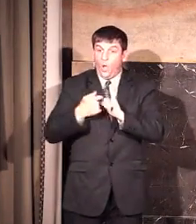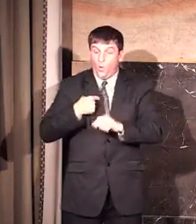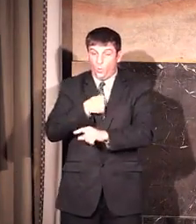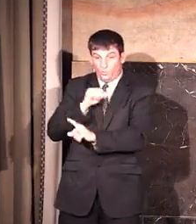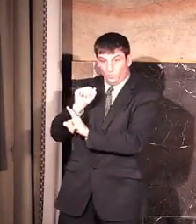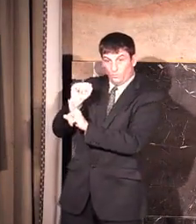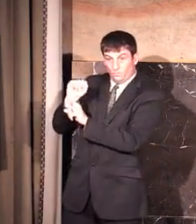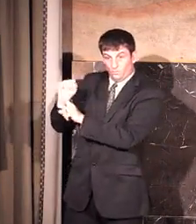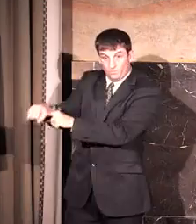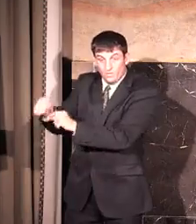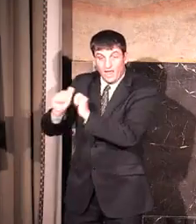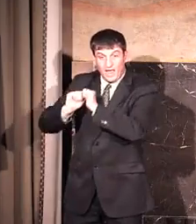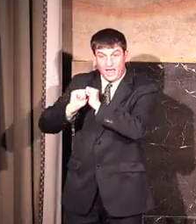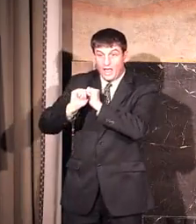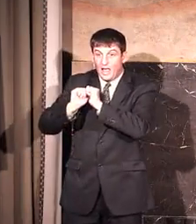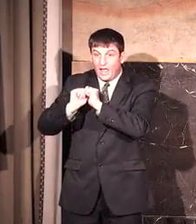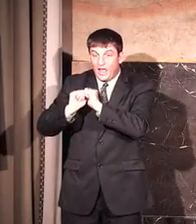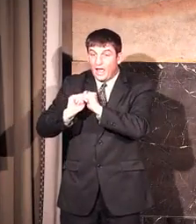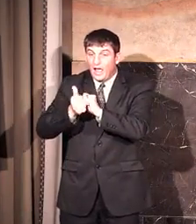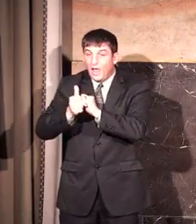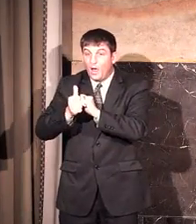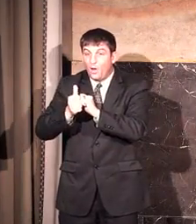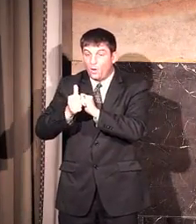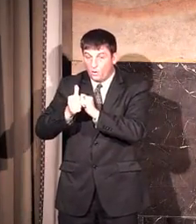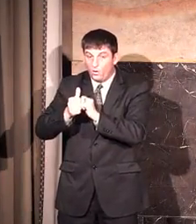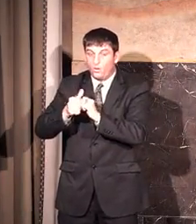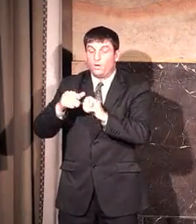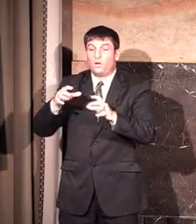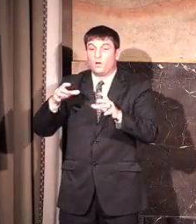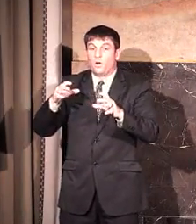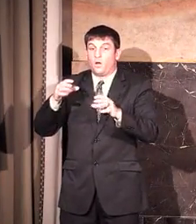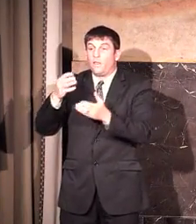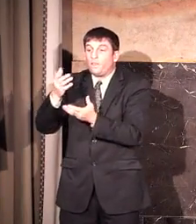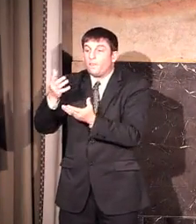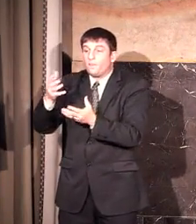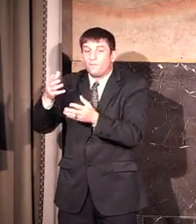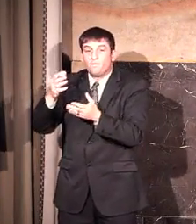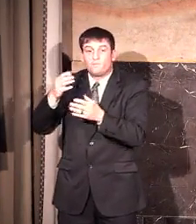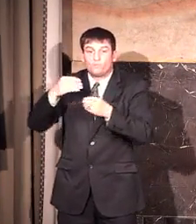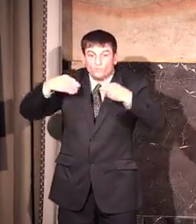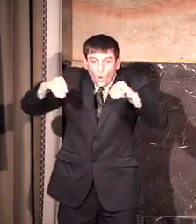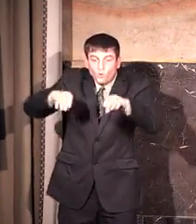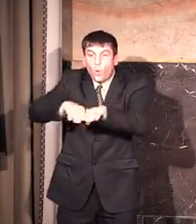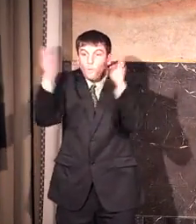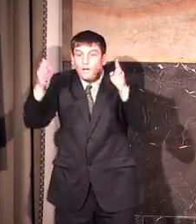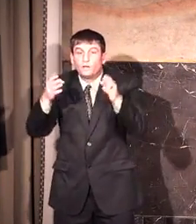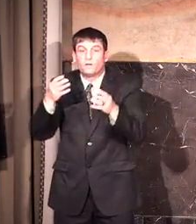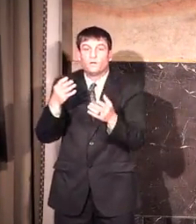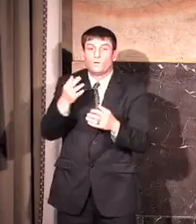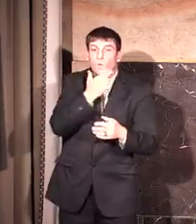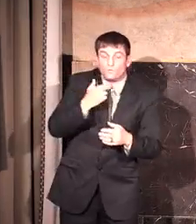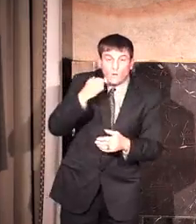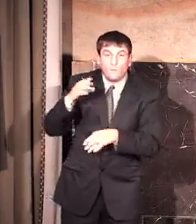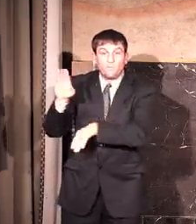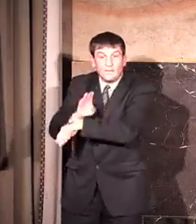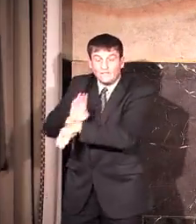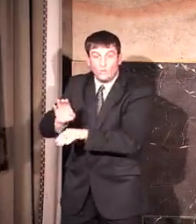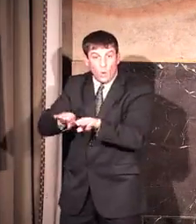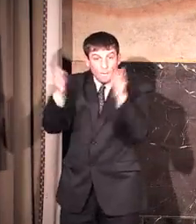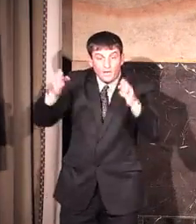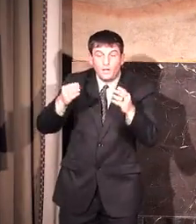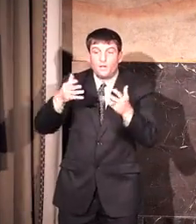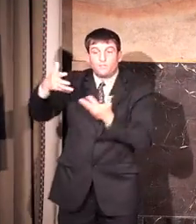we want to have more of our economy come back online sooner, and more of our stores open and businesses open, and